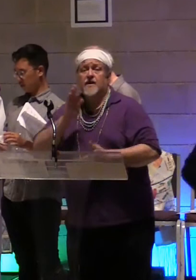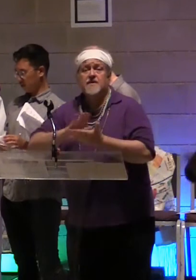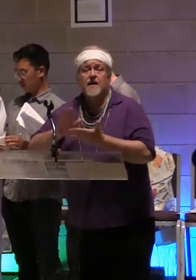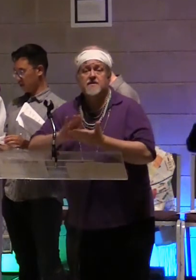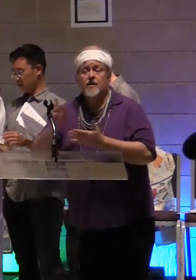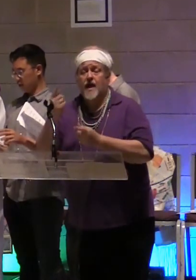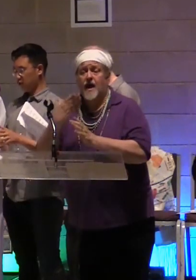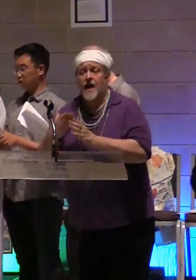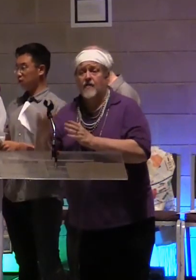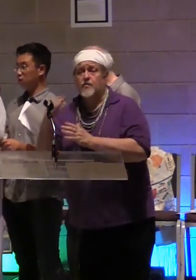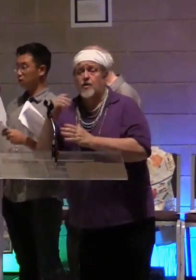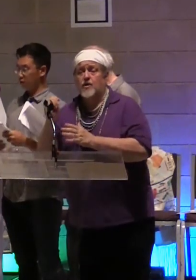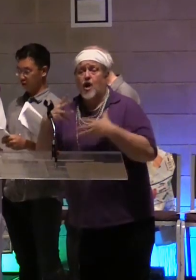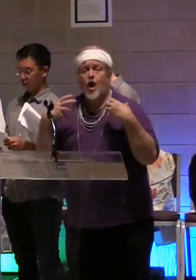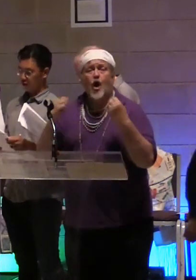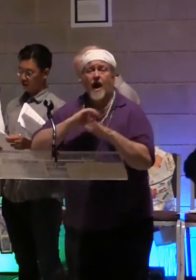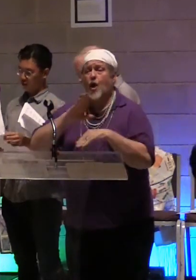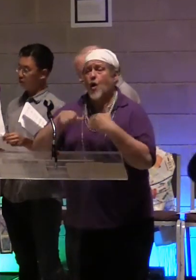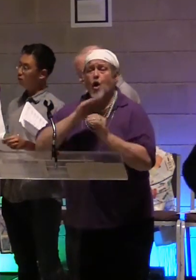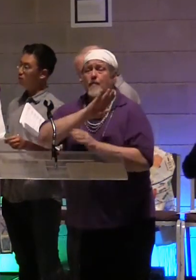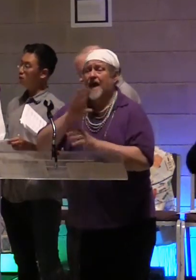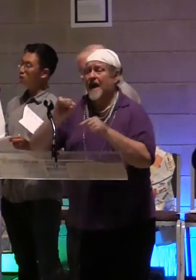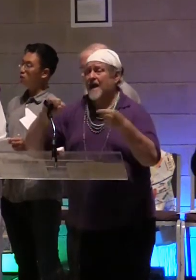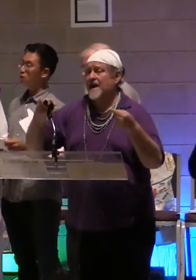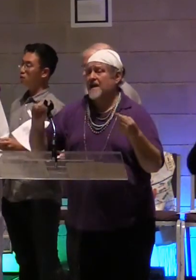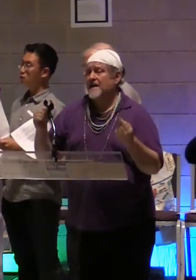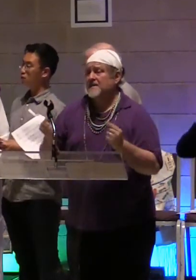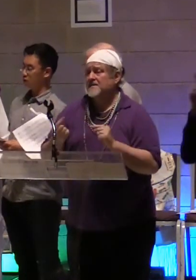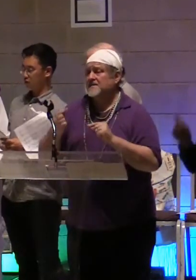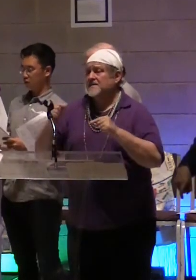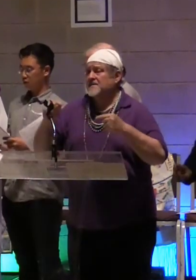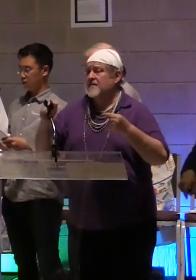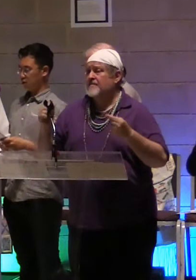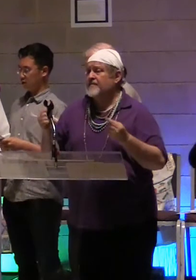Forgiveness helps to heal all your pain.